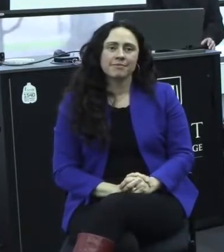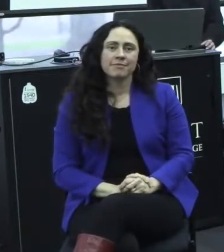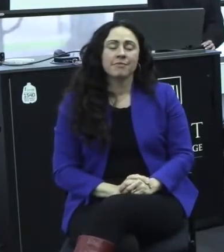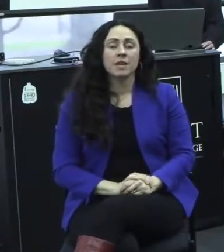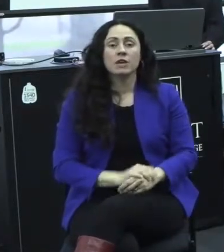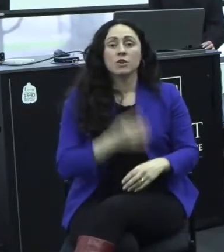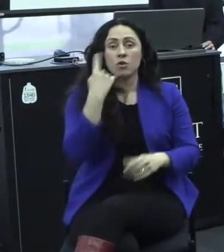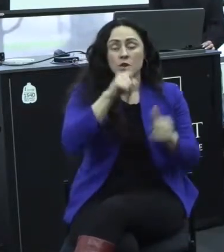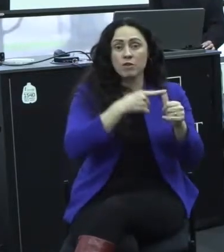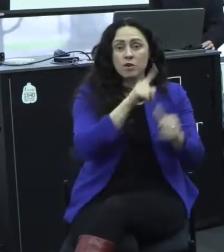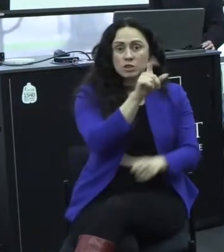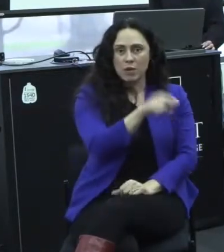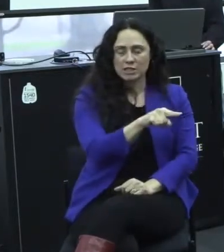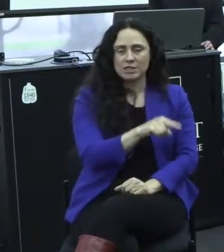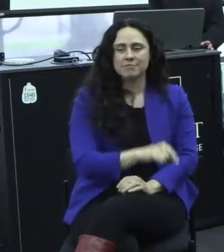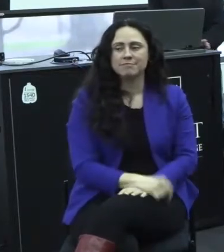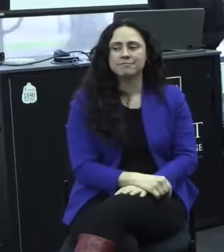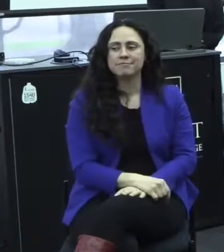So for the first question,